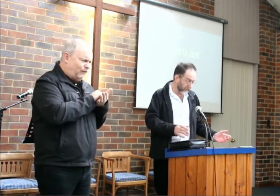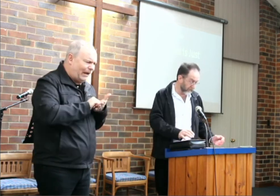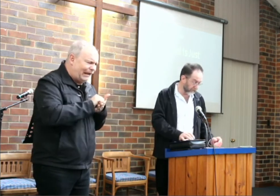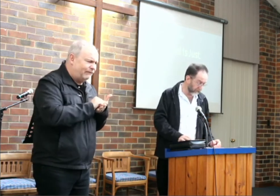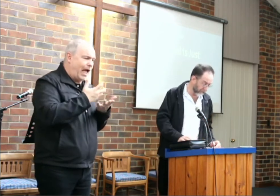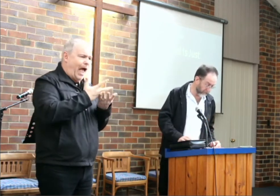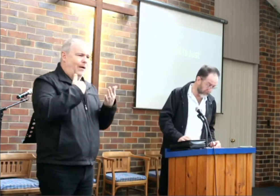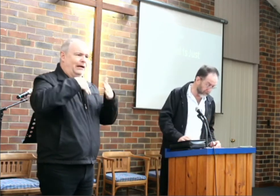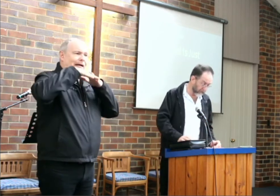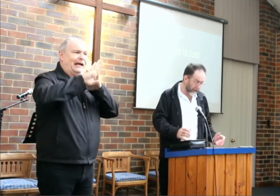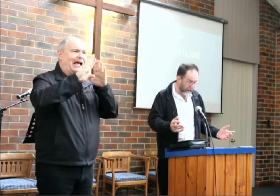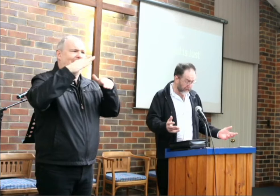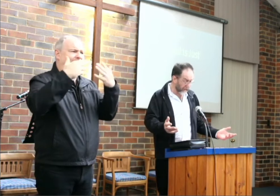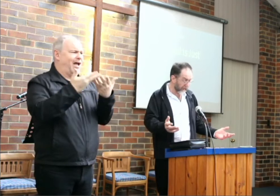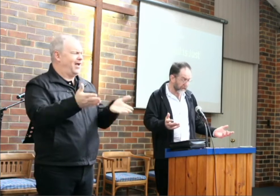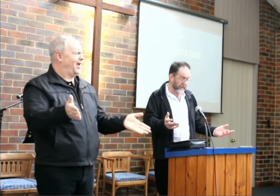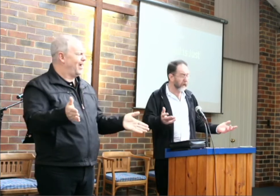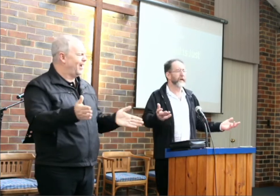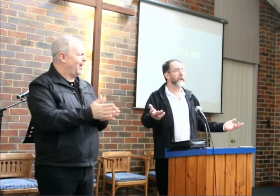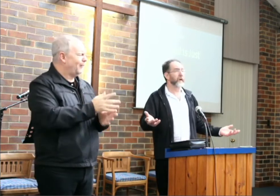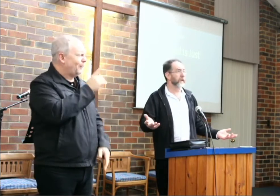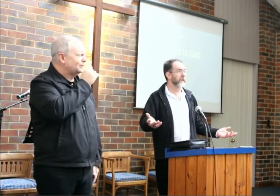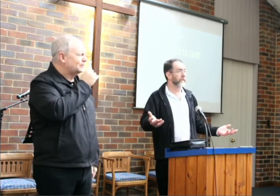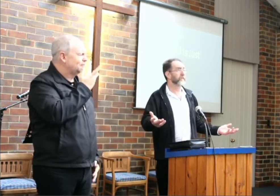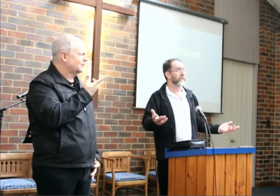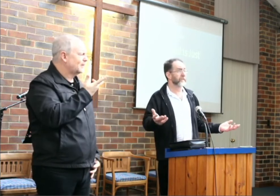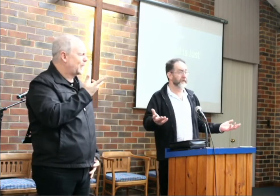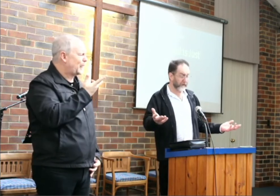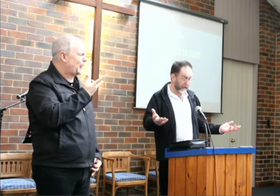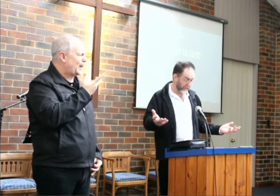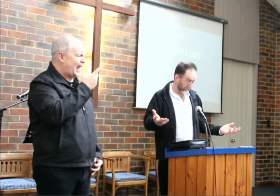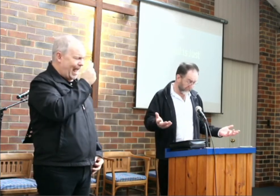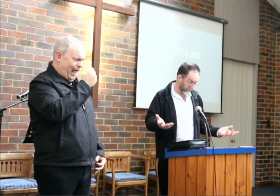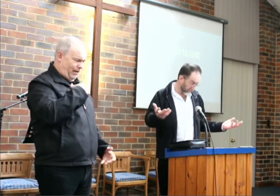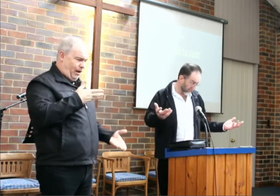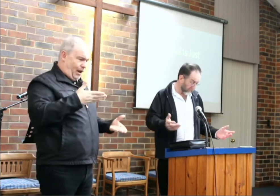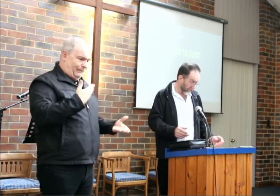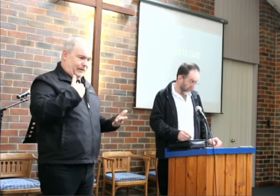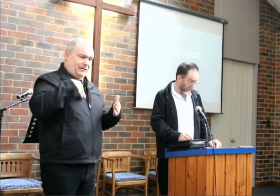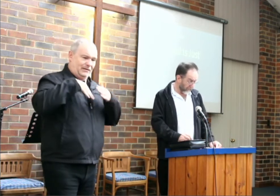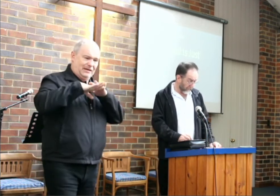question really, isn't it? So, how can anyone, this can happen?